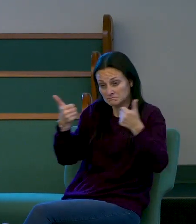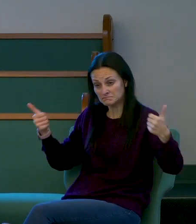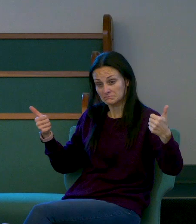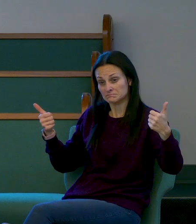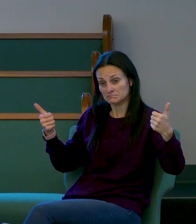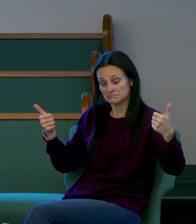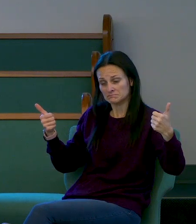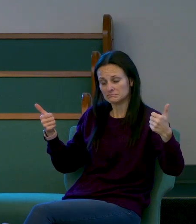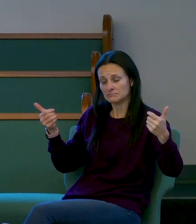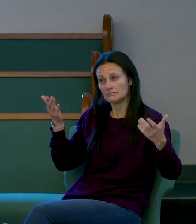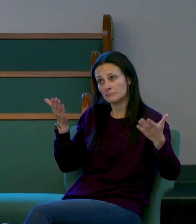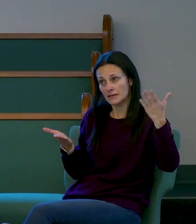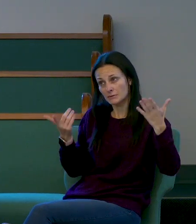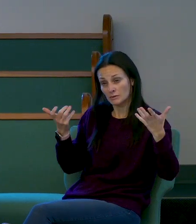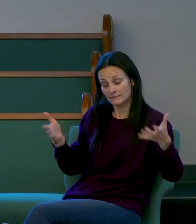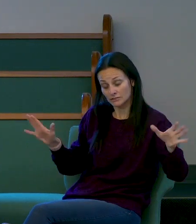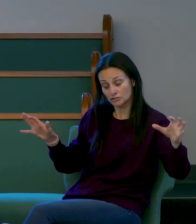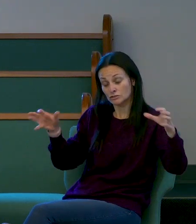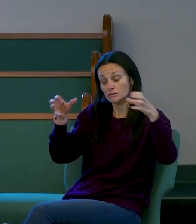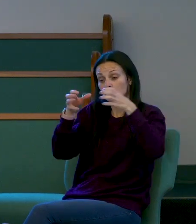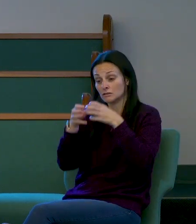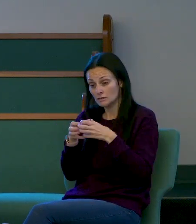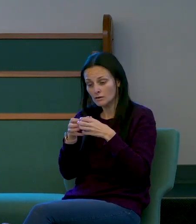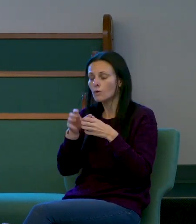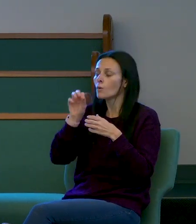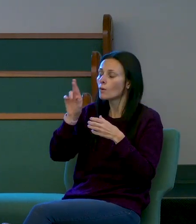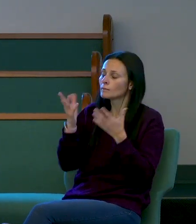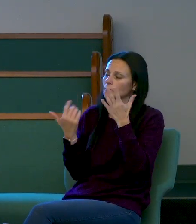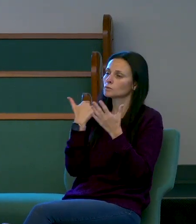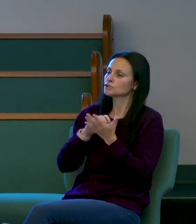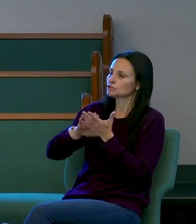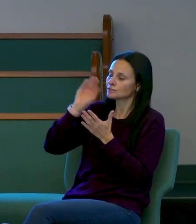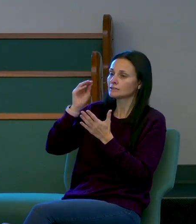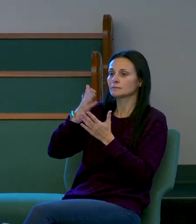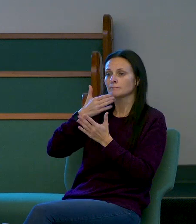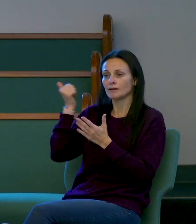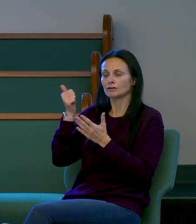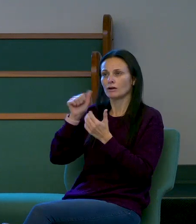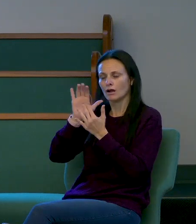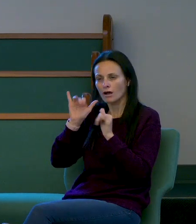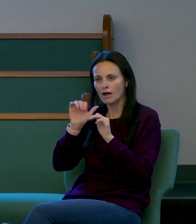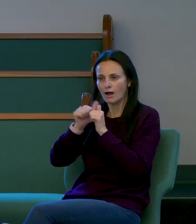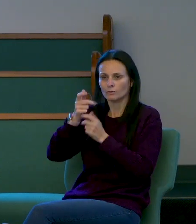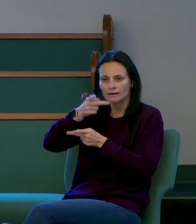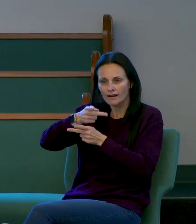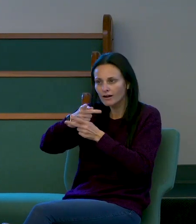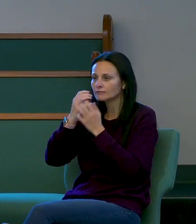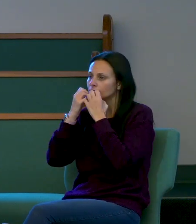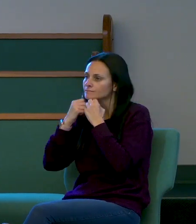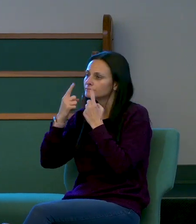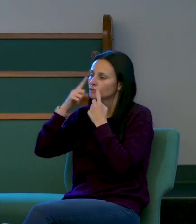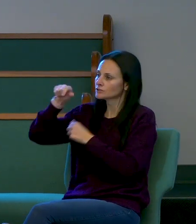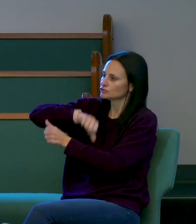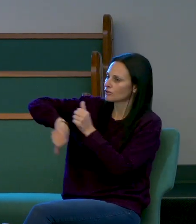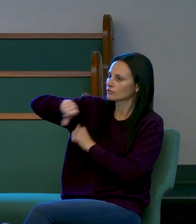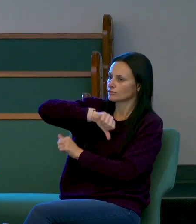maybe, or maybe we are just learning a better way of caring for one another. I